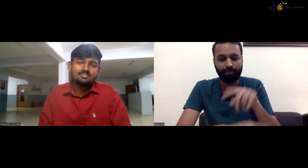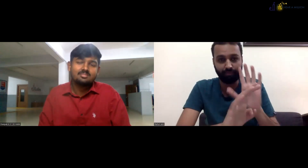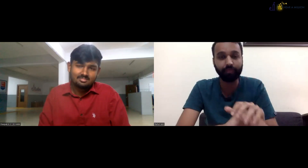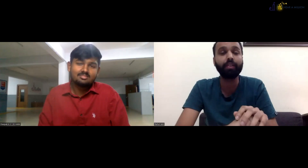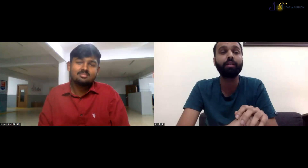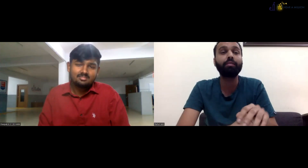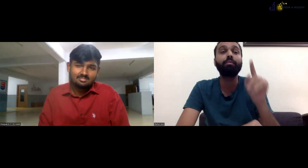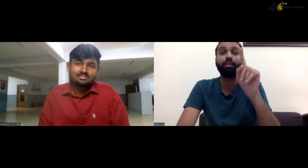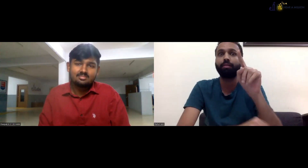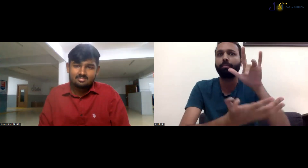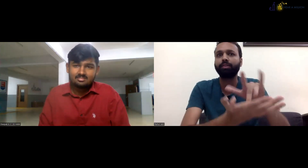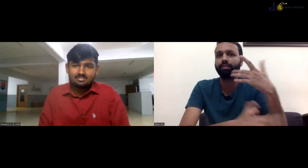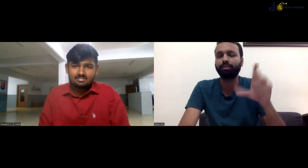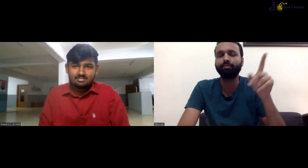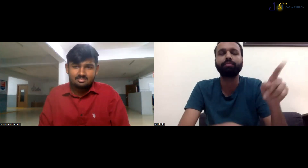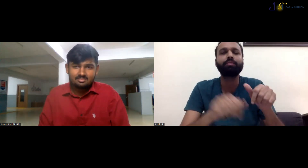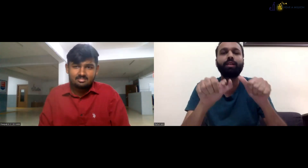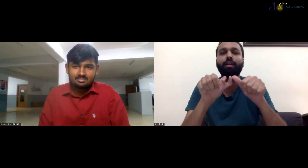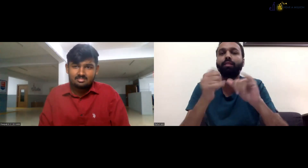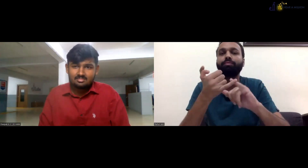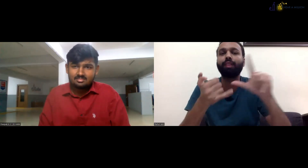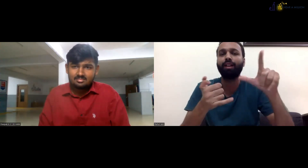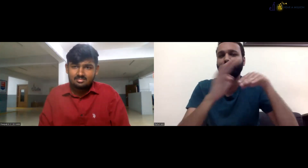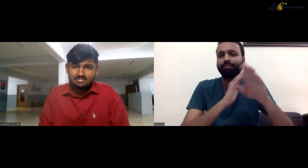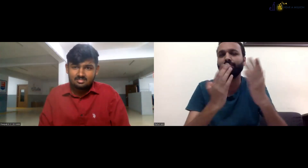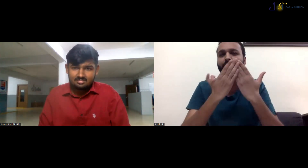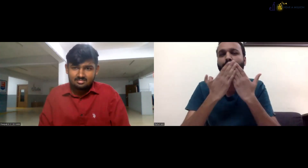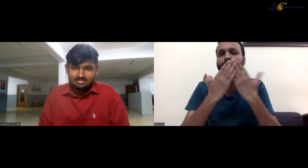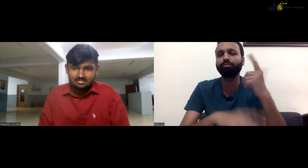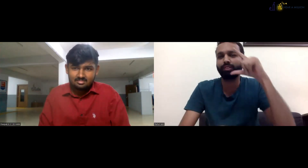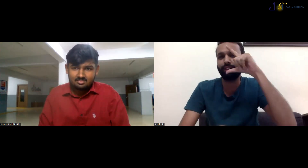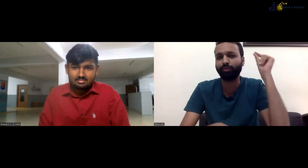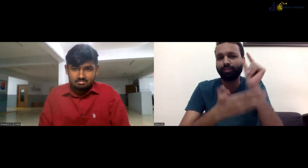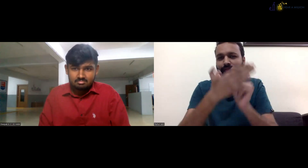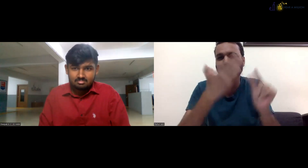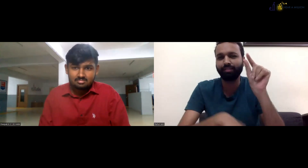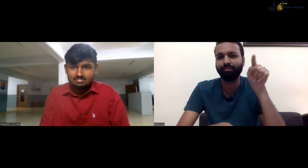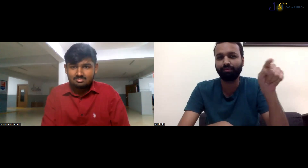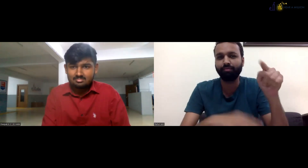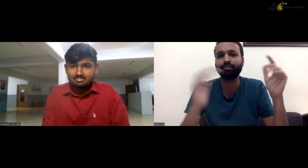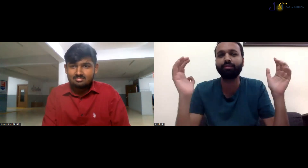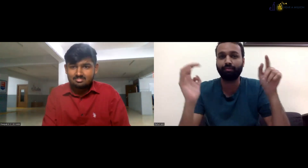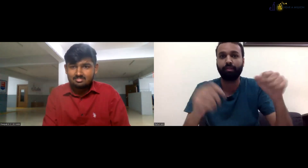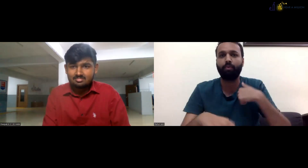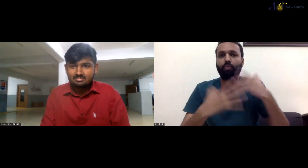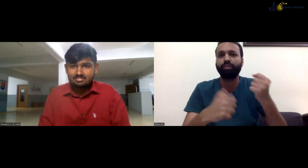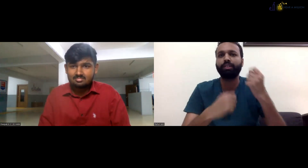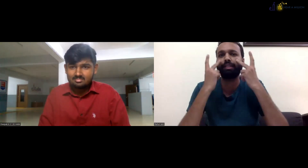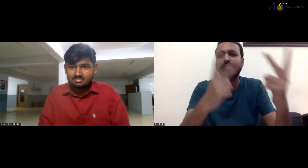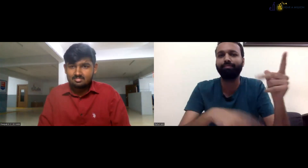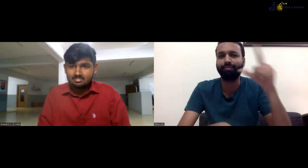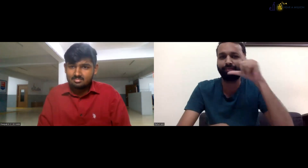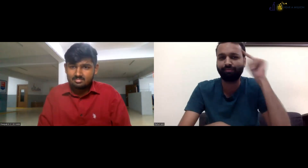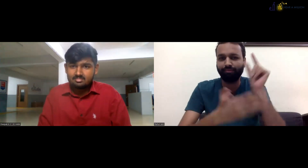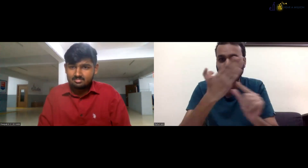learn ASL, I think it will really help in foreign or communicating with people outside the world. Now, the second